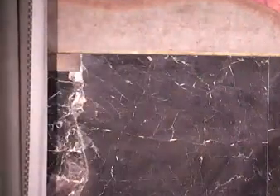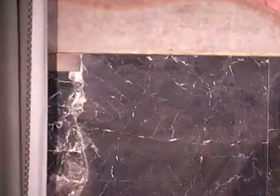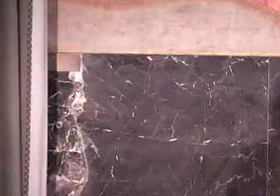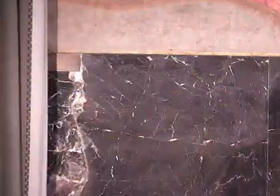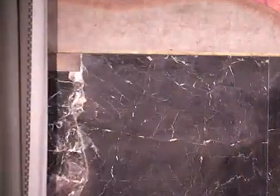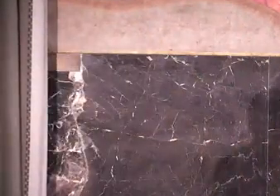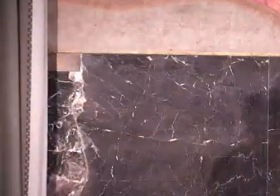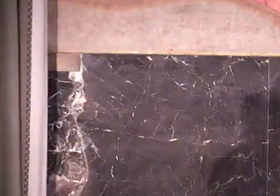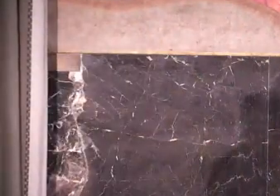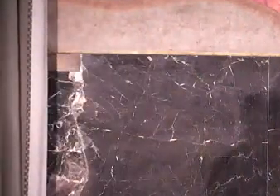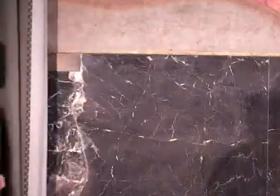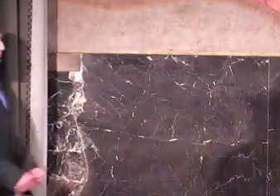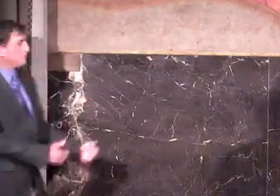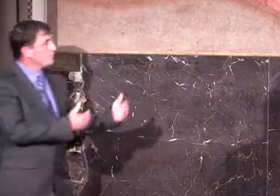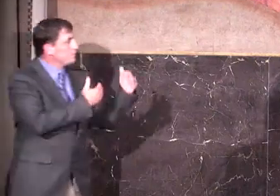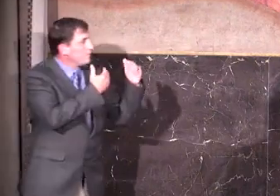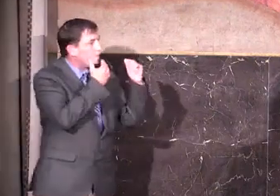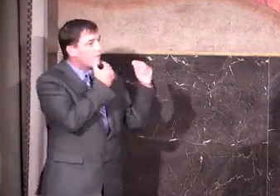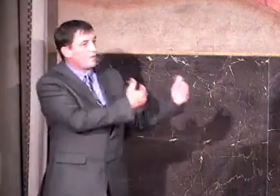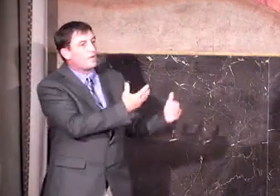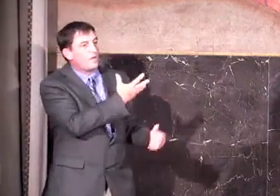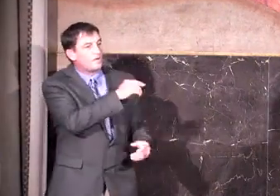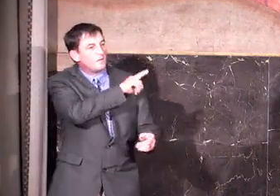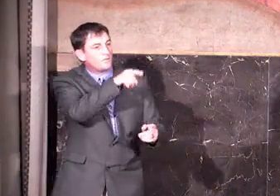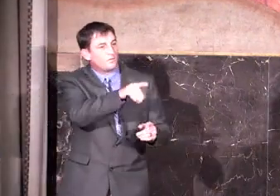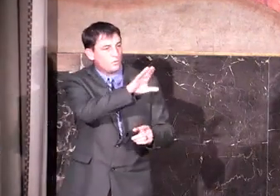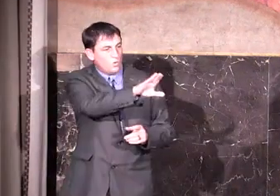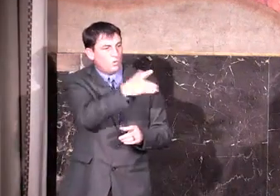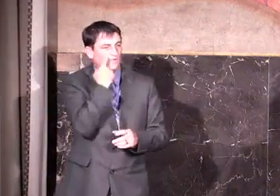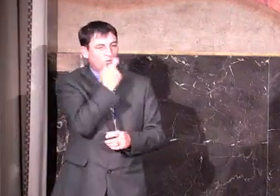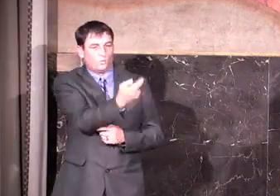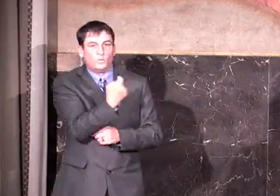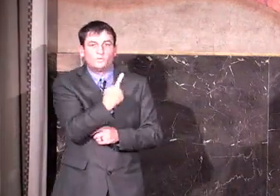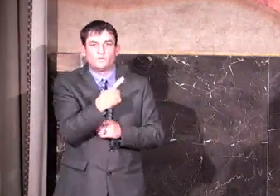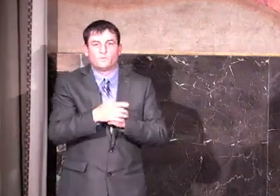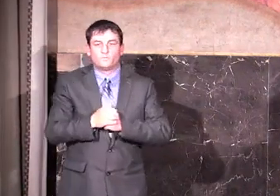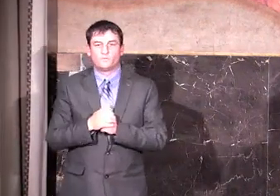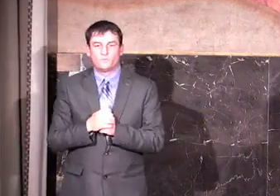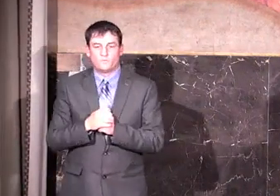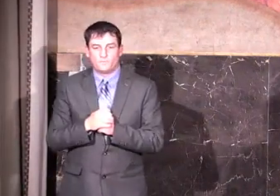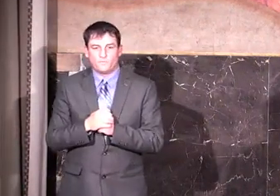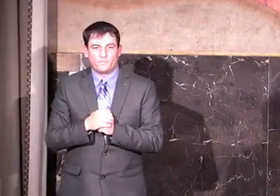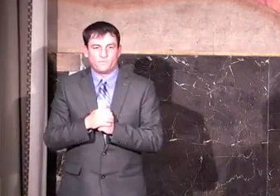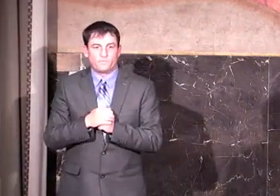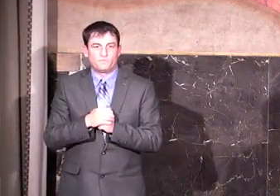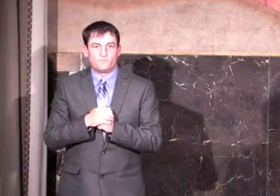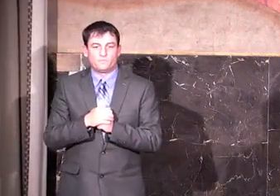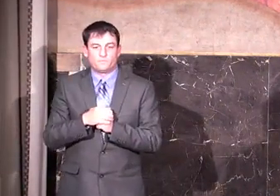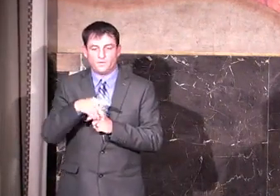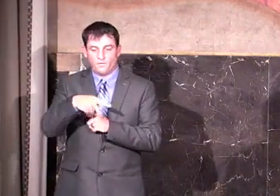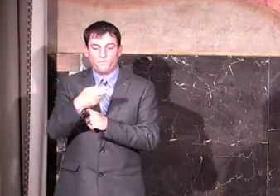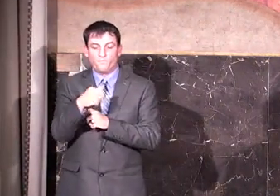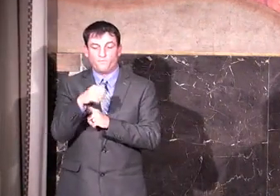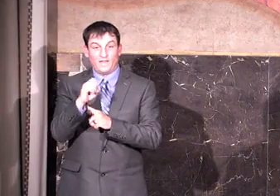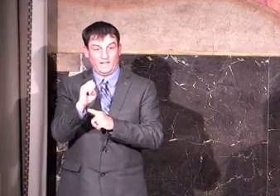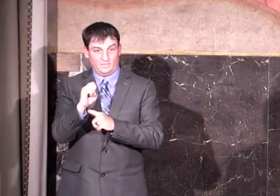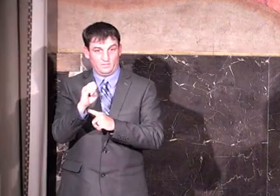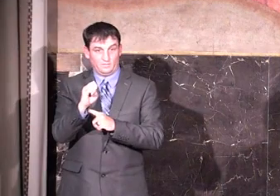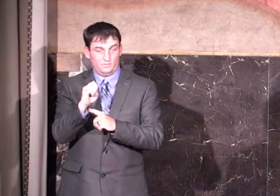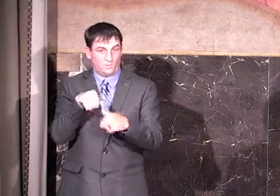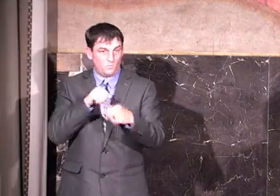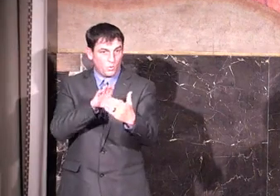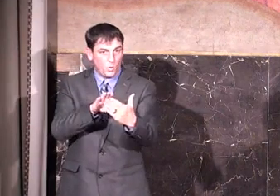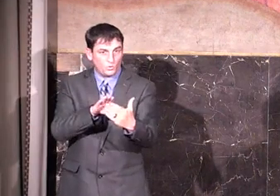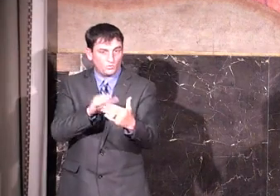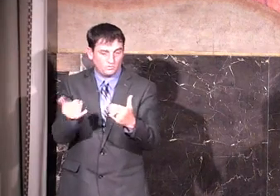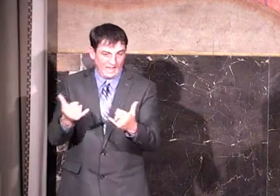Thank you. And Melinda, just getting back to your question a little bit. So our phased approach going forward looks very